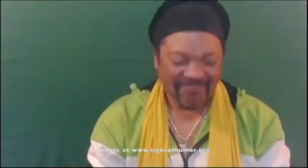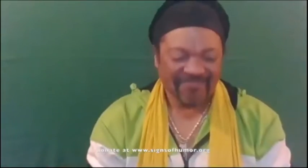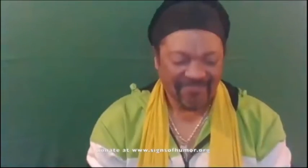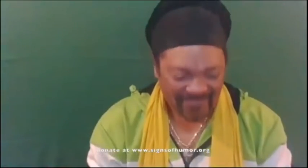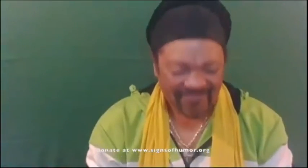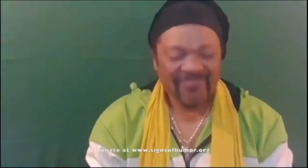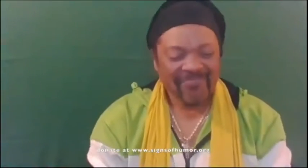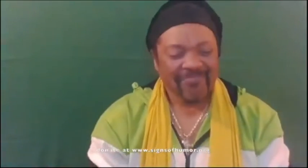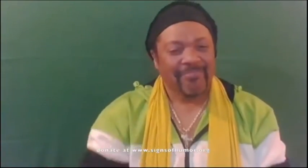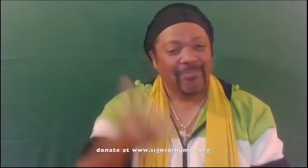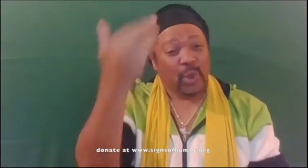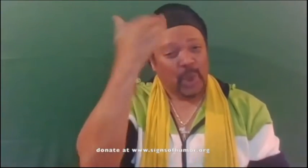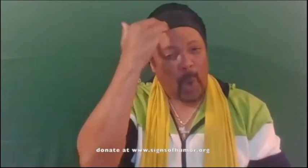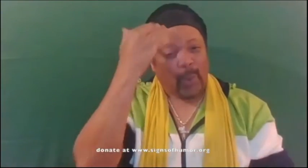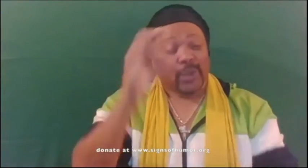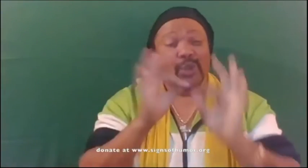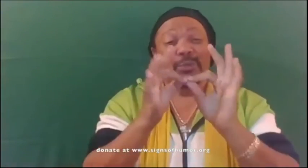For those that I see in the community, let me explain.